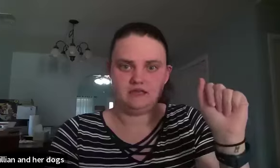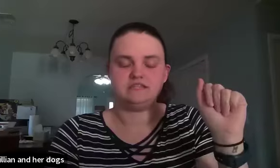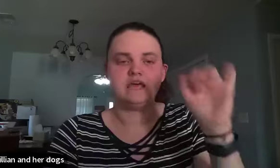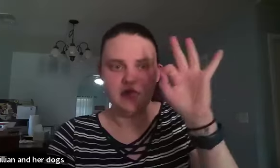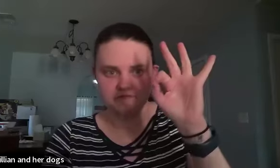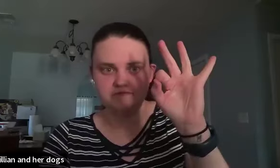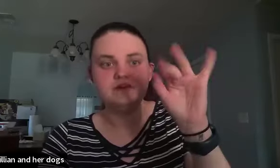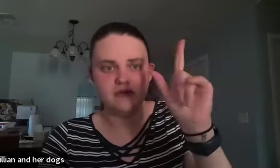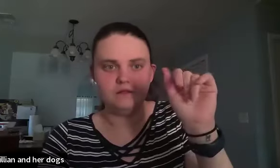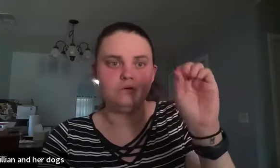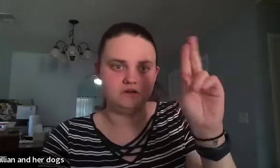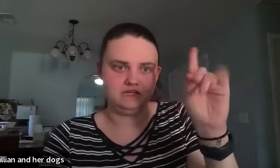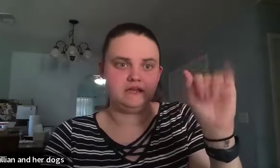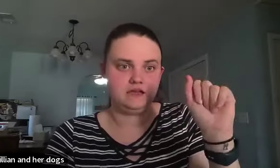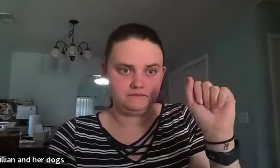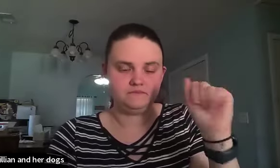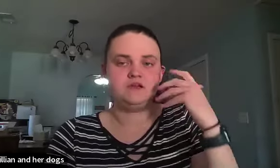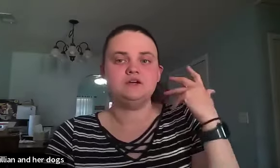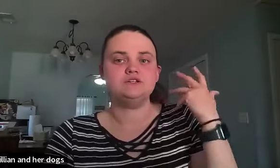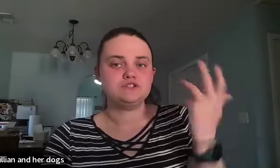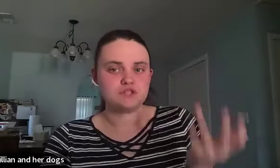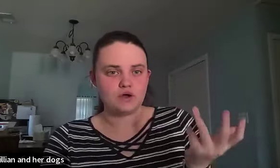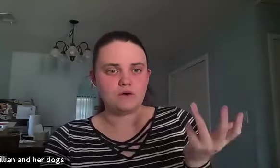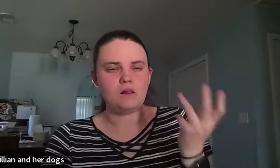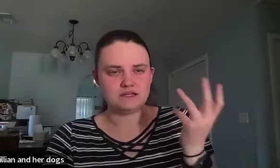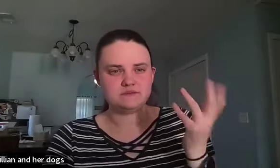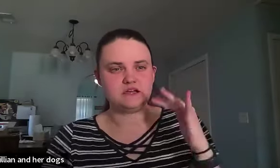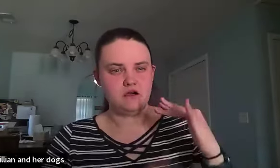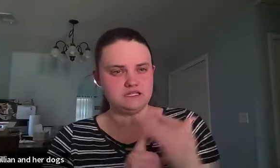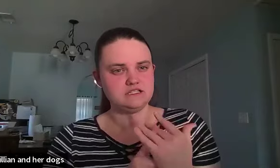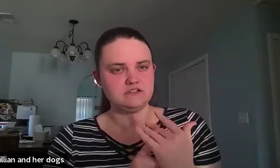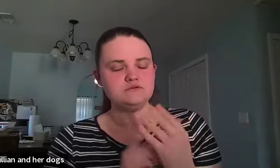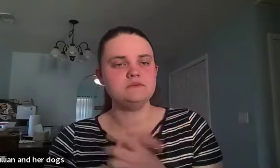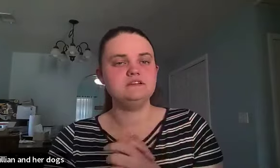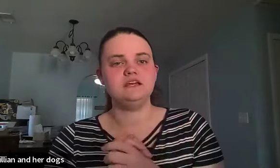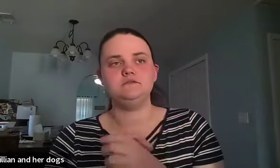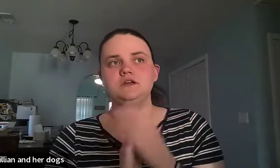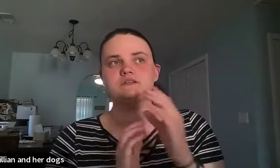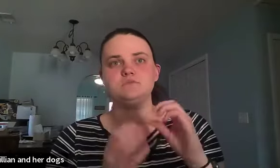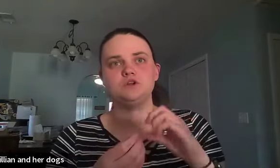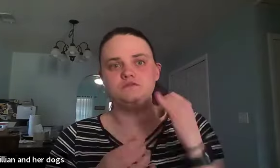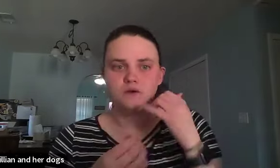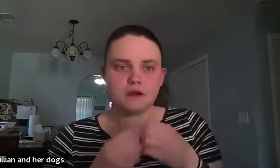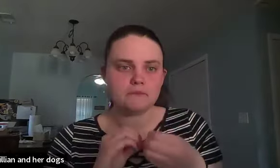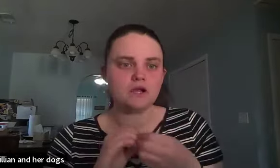9LORIDA. It's FLORDIA. So a lot of times that context clues will come in. Like if you're giving someone your phone